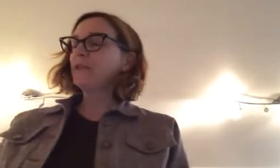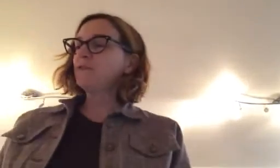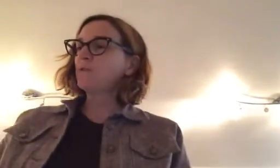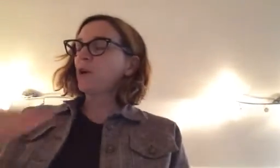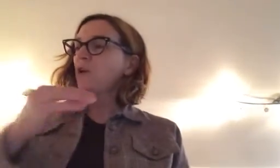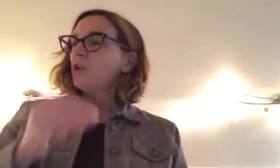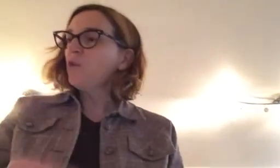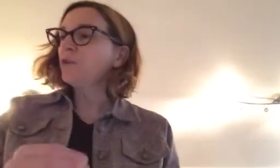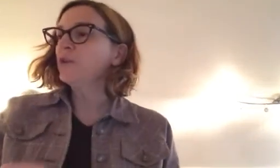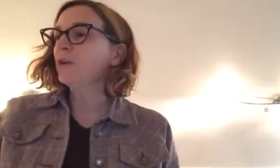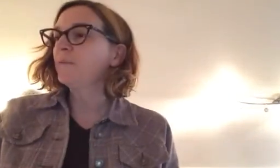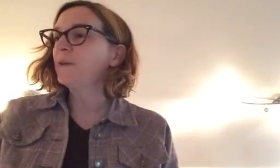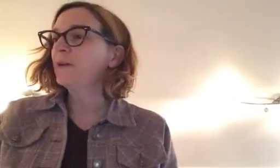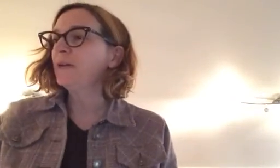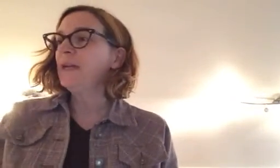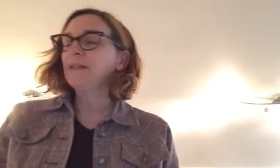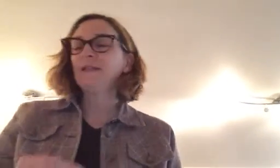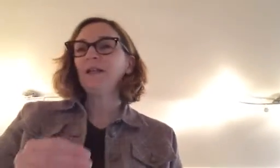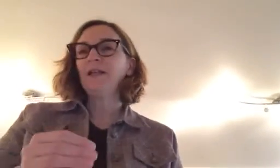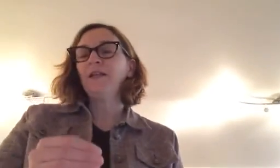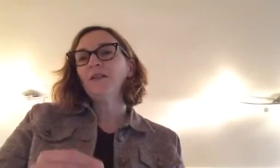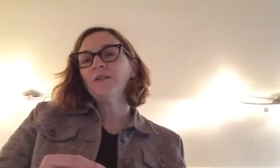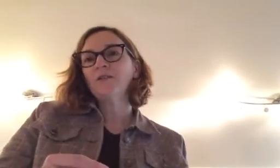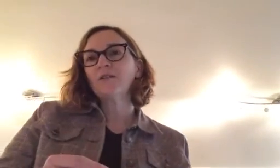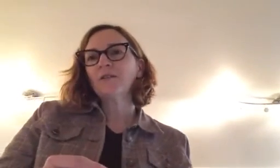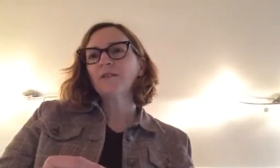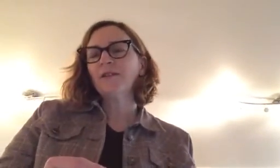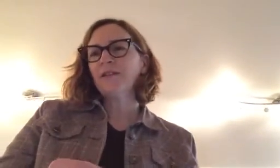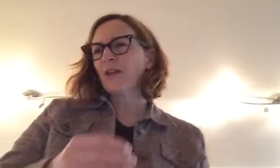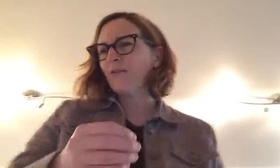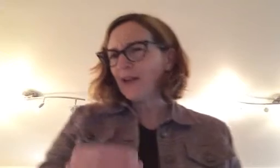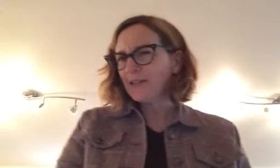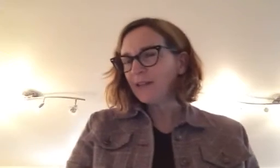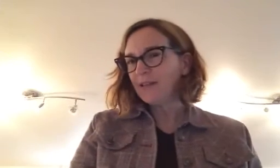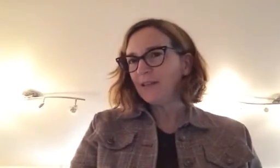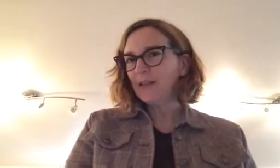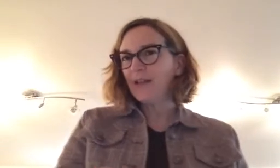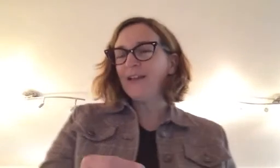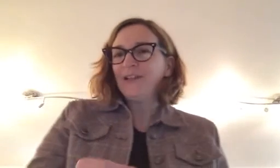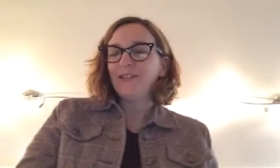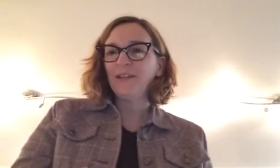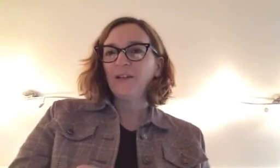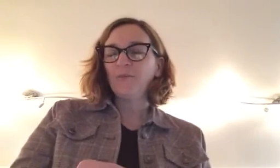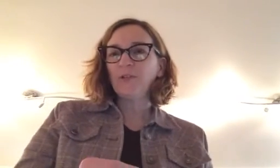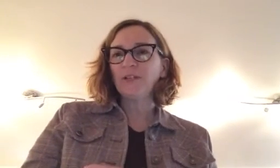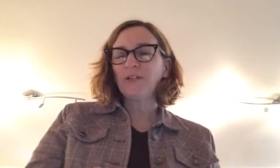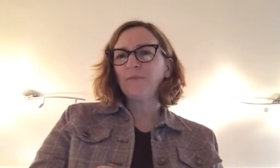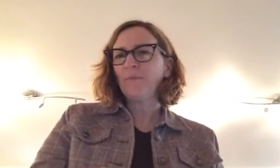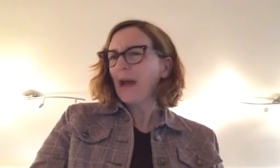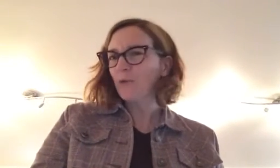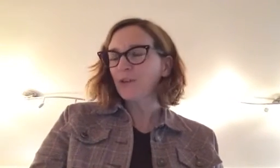leaves its mark all over Europe. England is seen as kind of isolated and politically